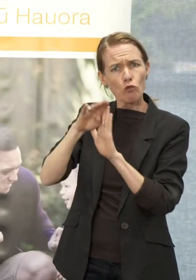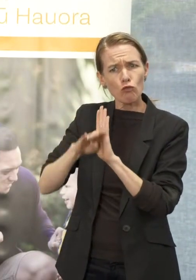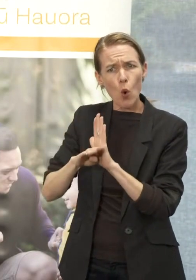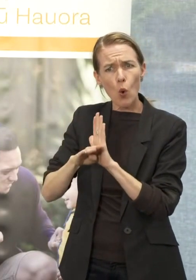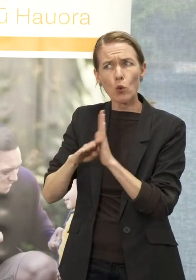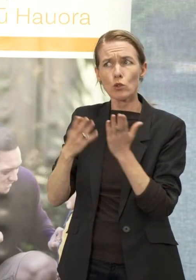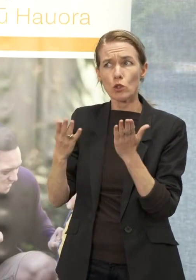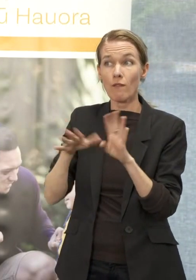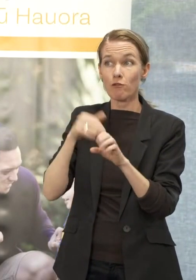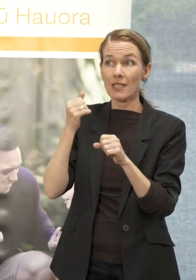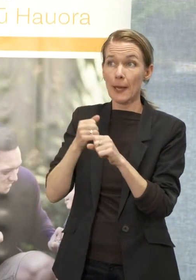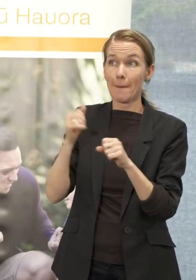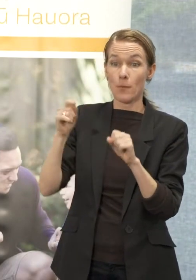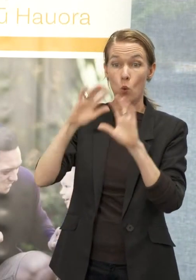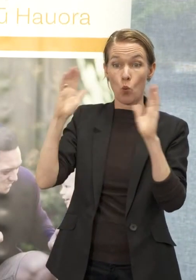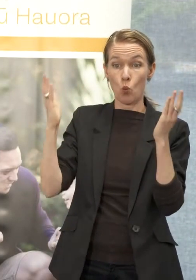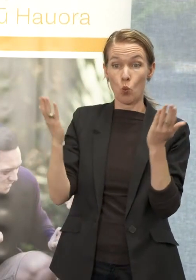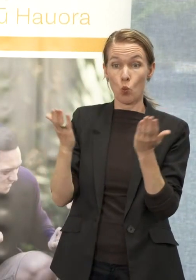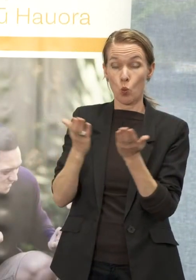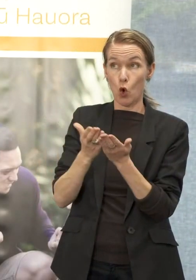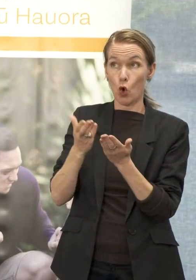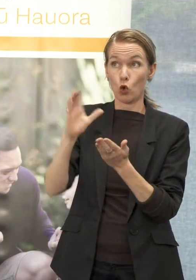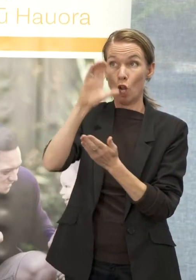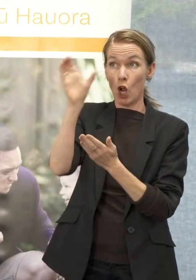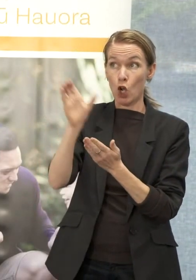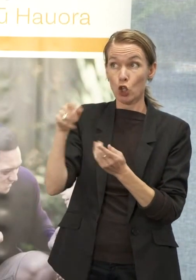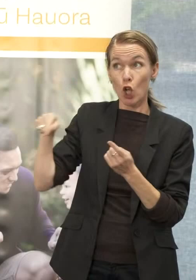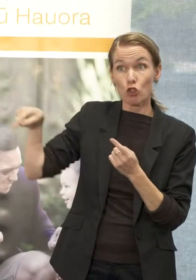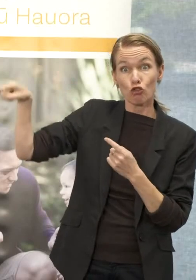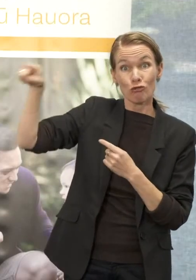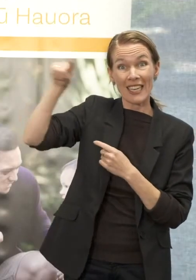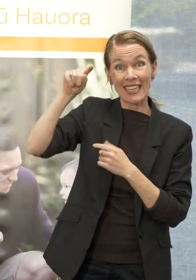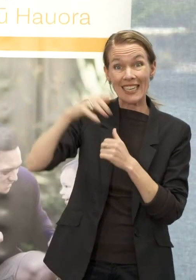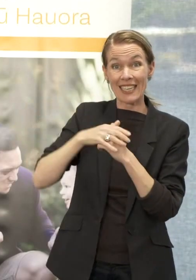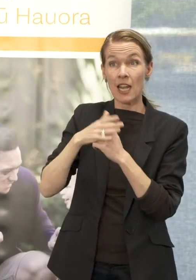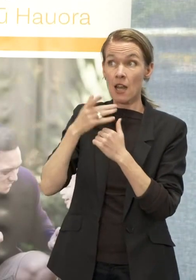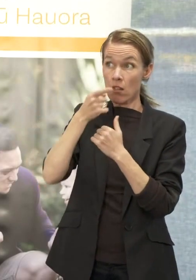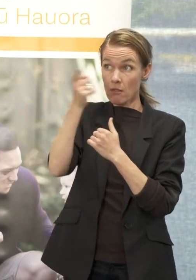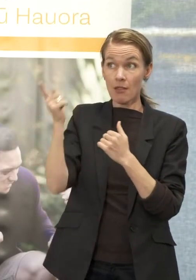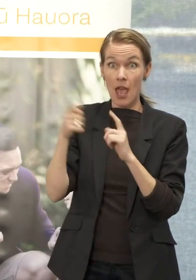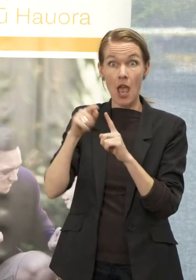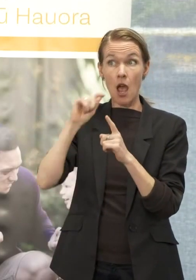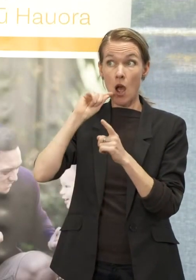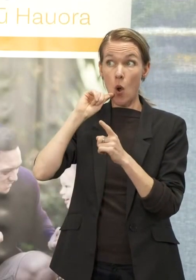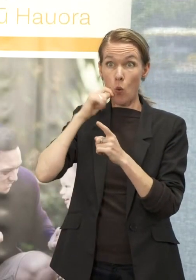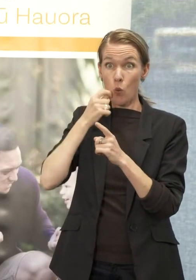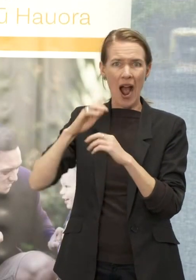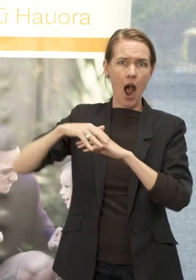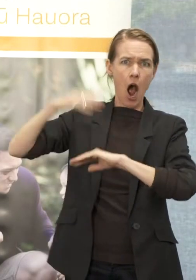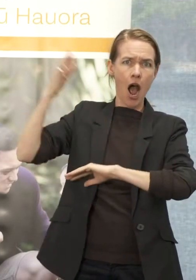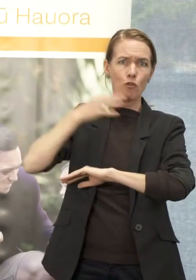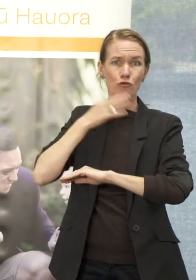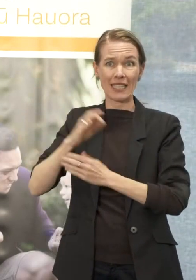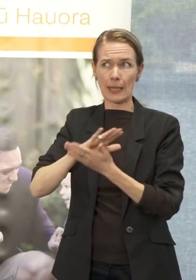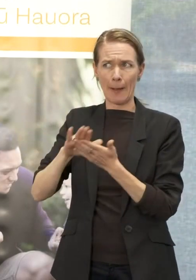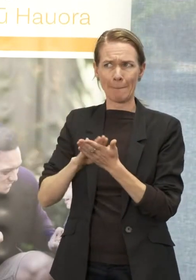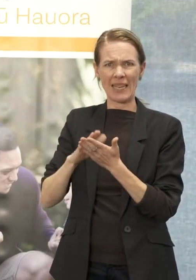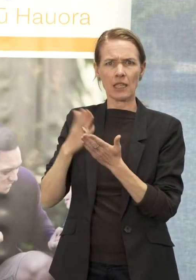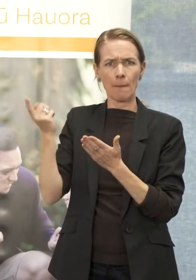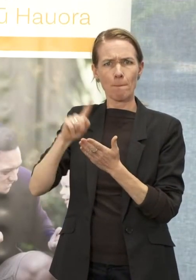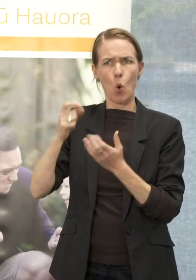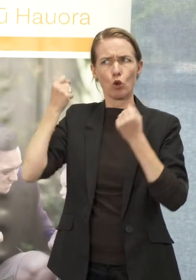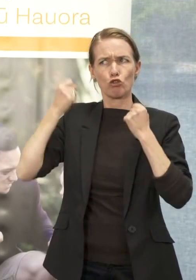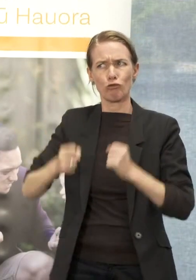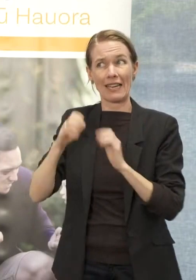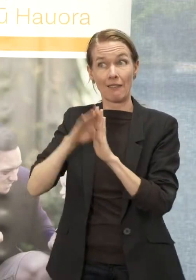risk and what locations will be included in the weekly surveillance testing that's going to be happening from later this month? I'm not able to give